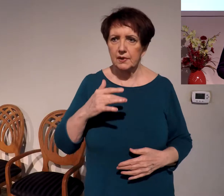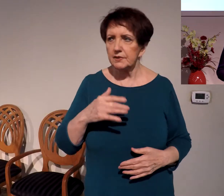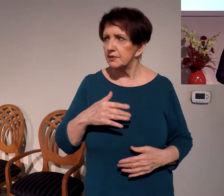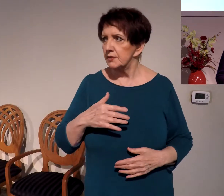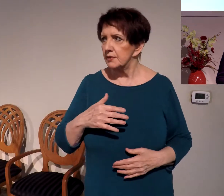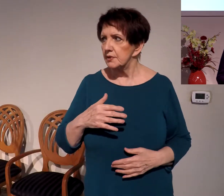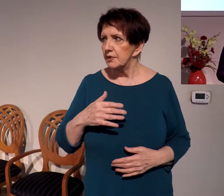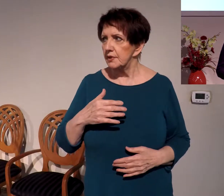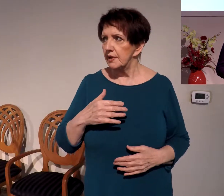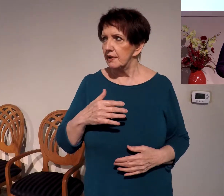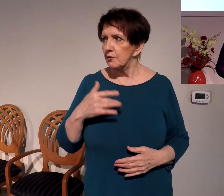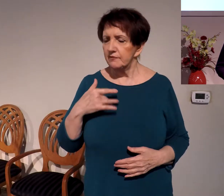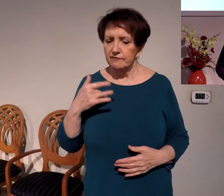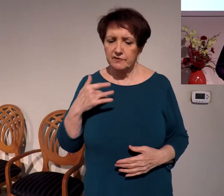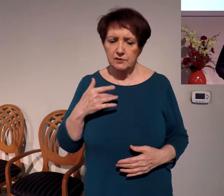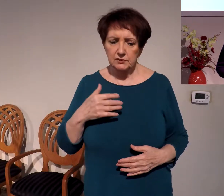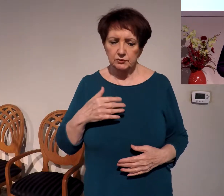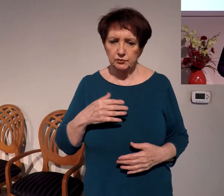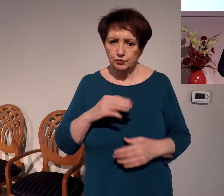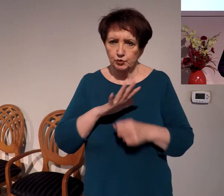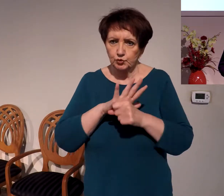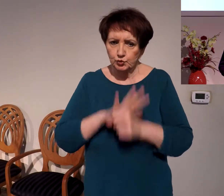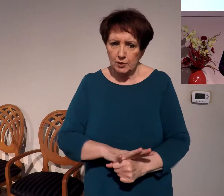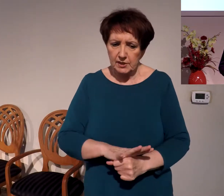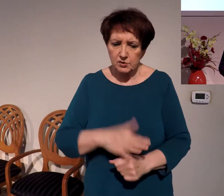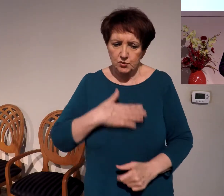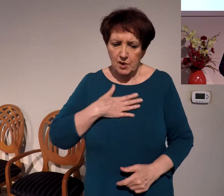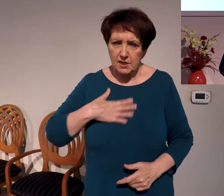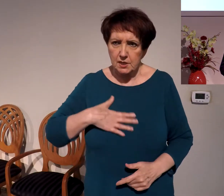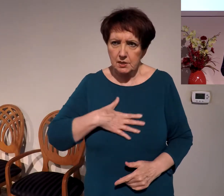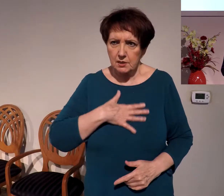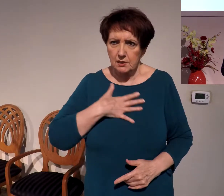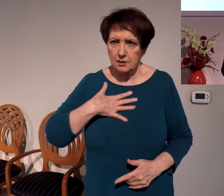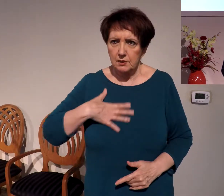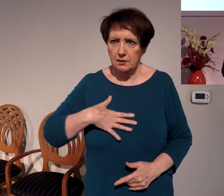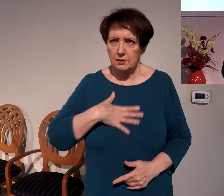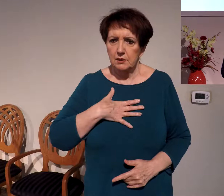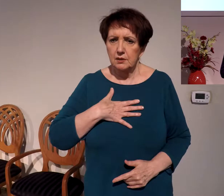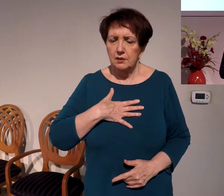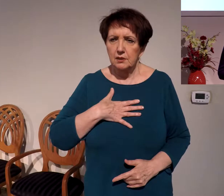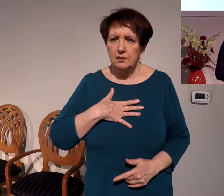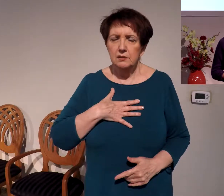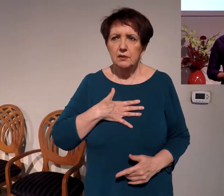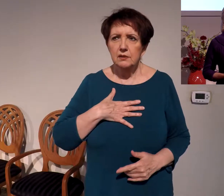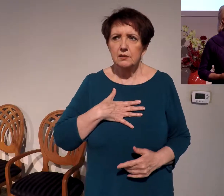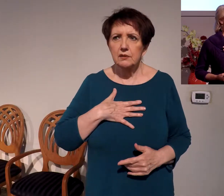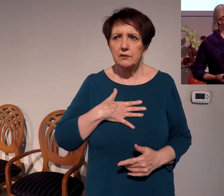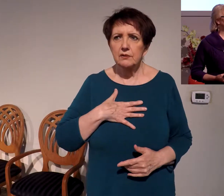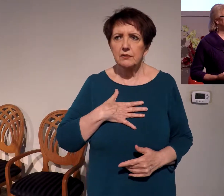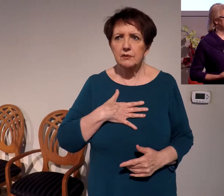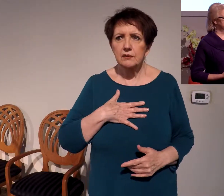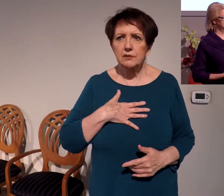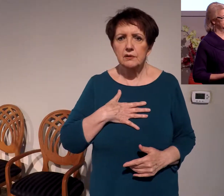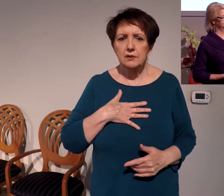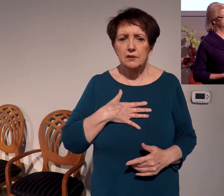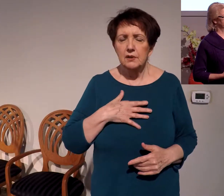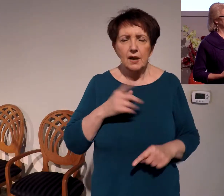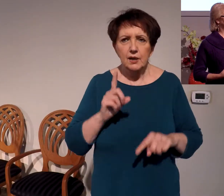in my heart space, literally discovering that I couldn't